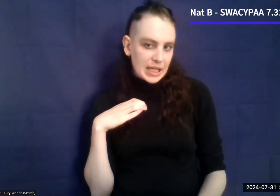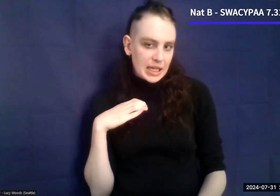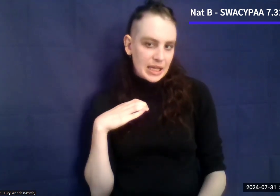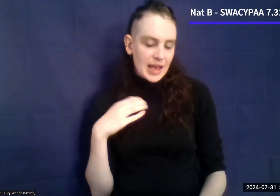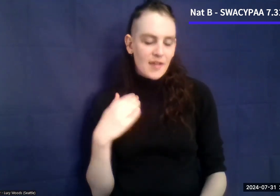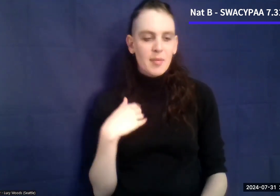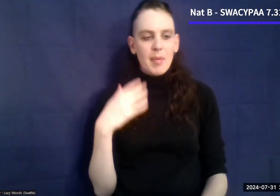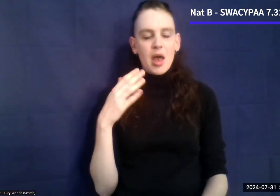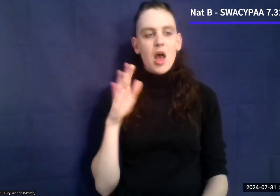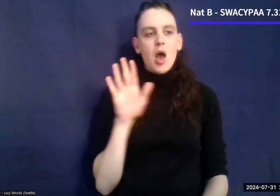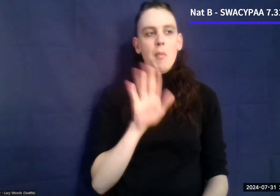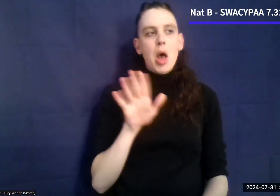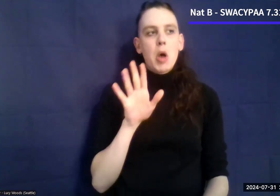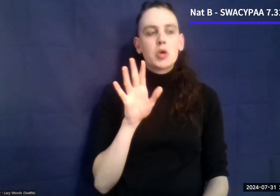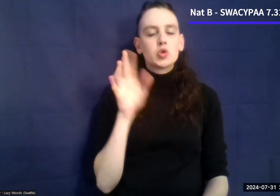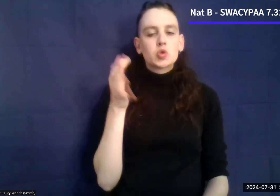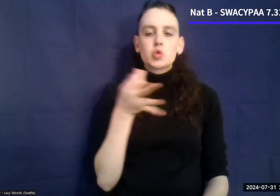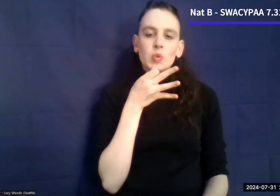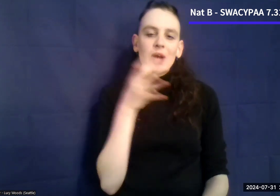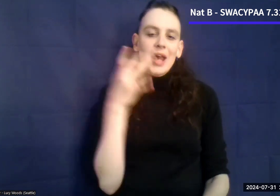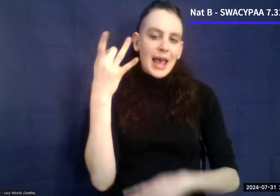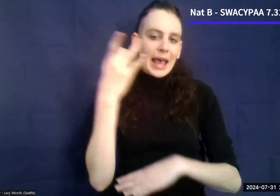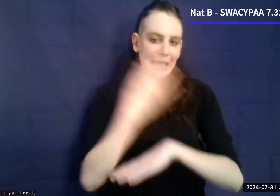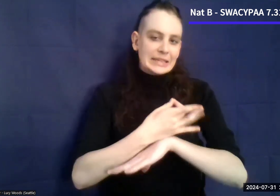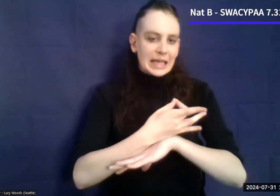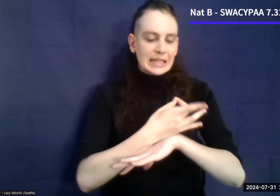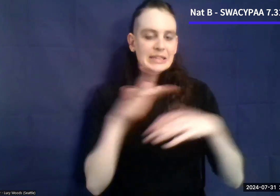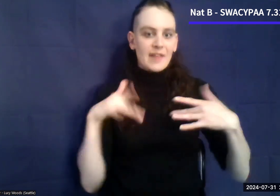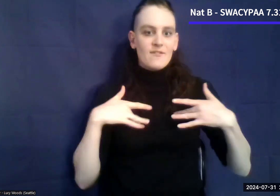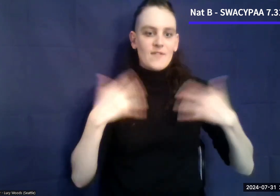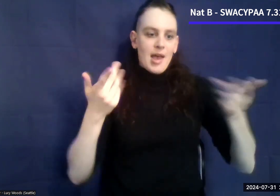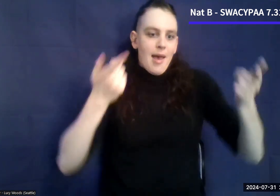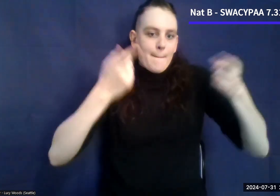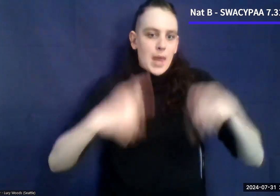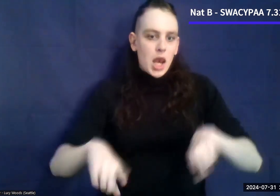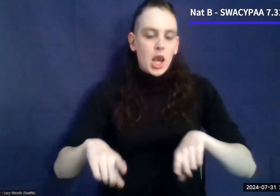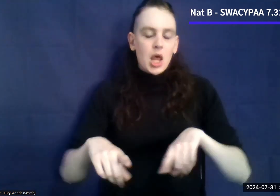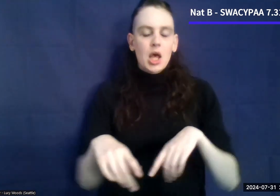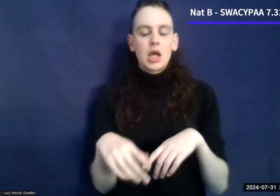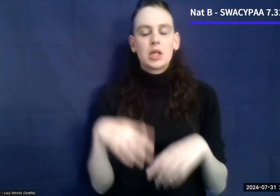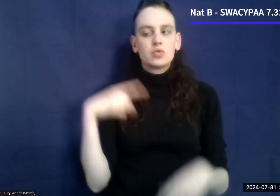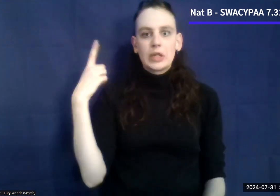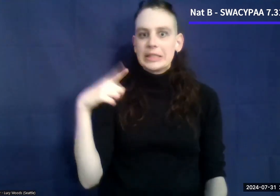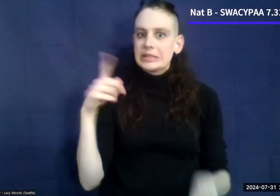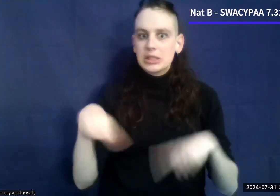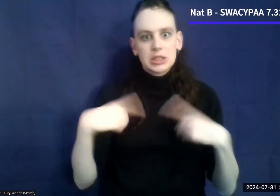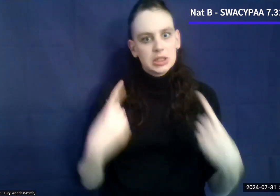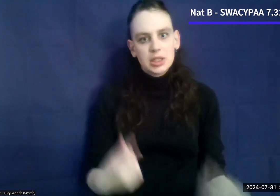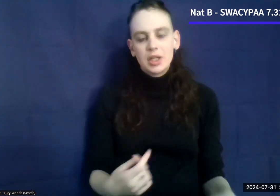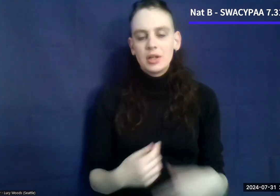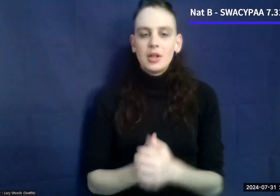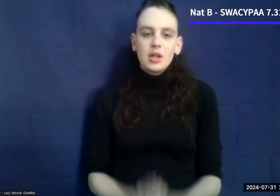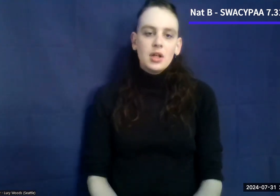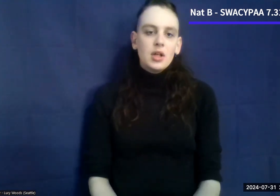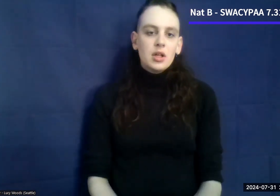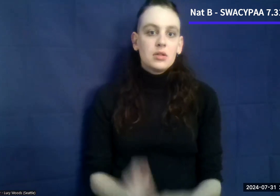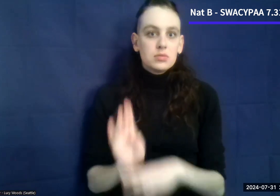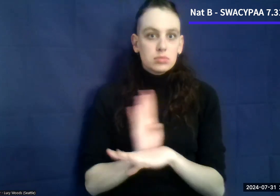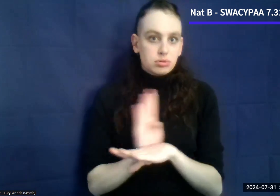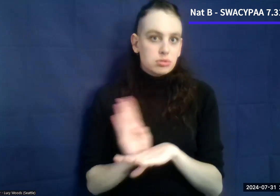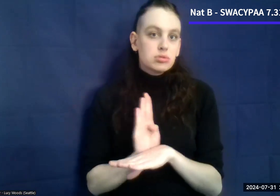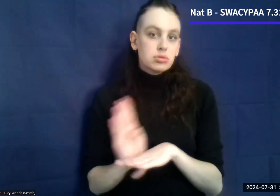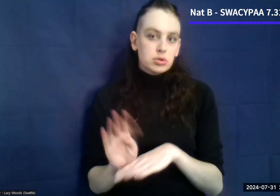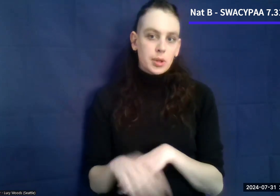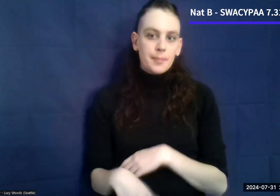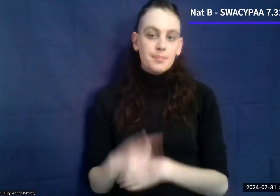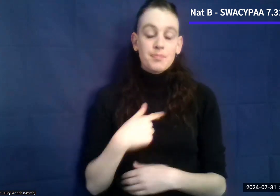eight-ish days away right now, so it's been crazy. Um, and I